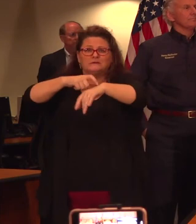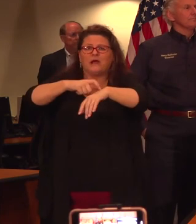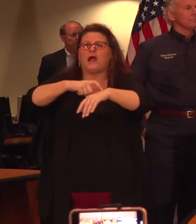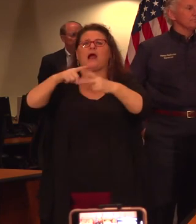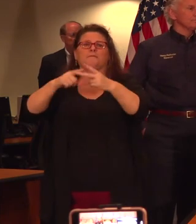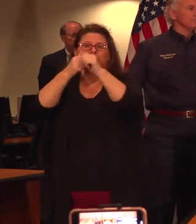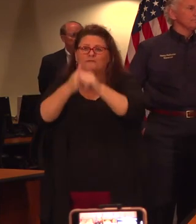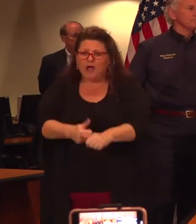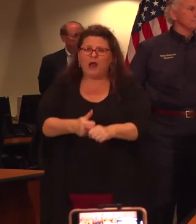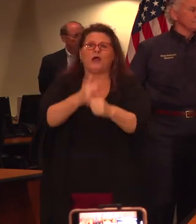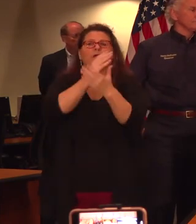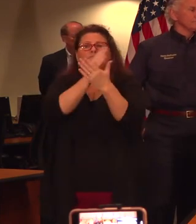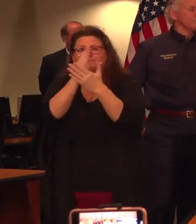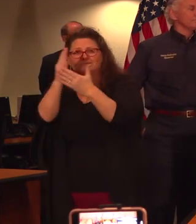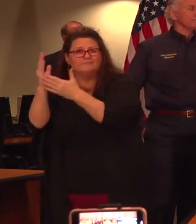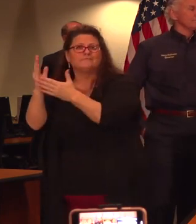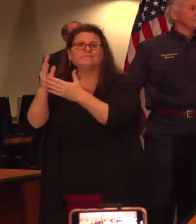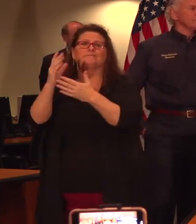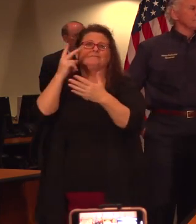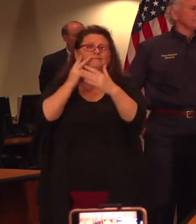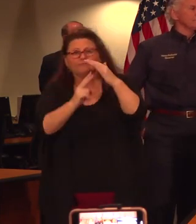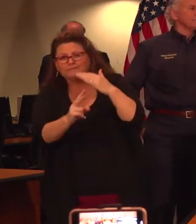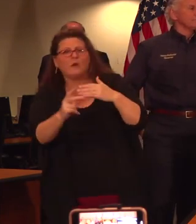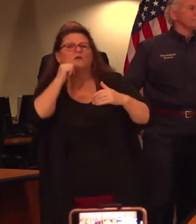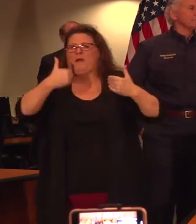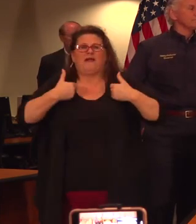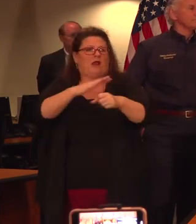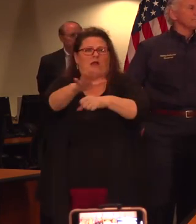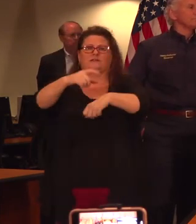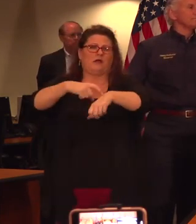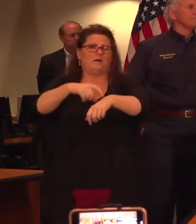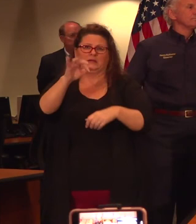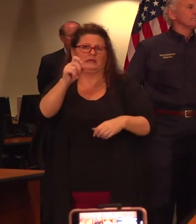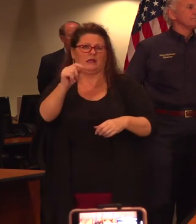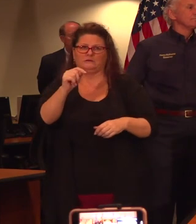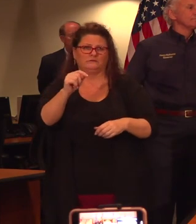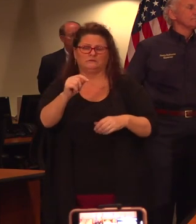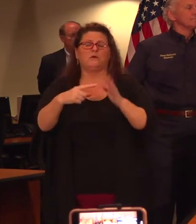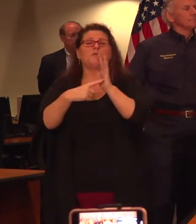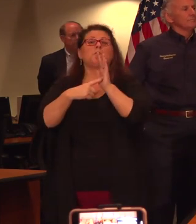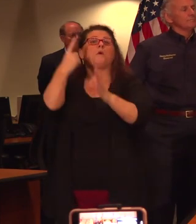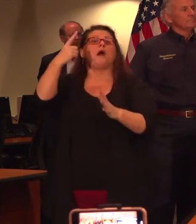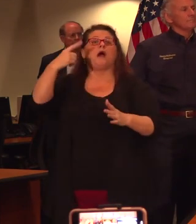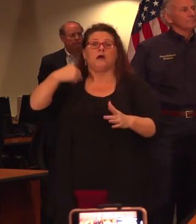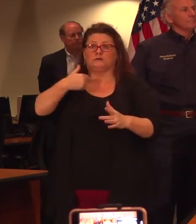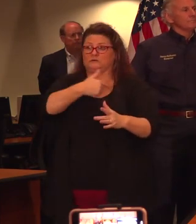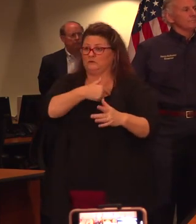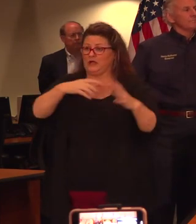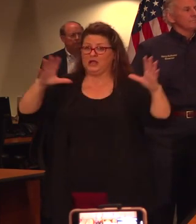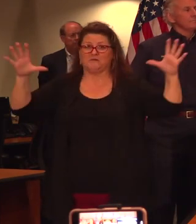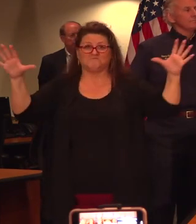blood are actually protective antibodies. So once we get to a point where there's a larger pool of people in the population that we